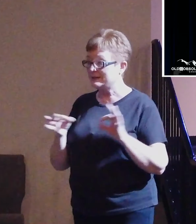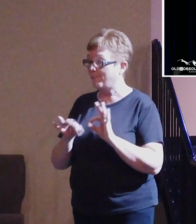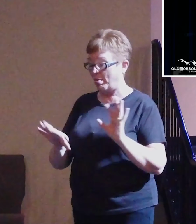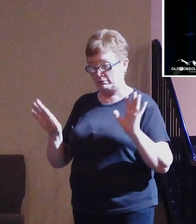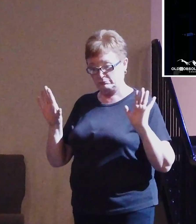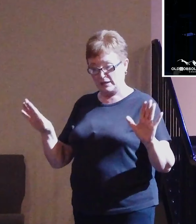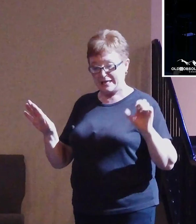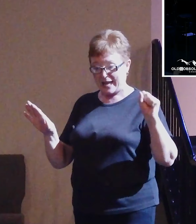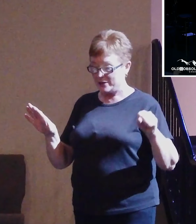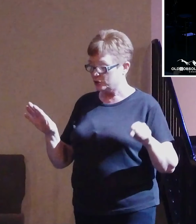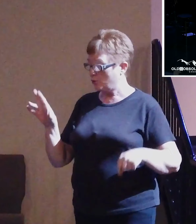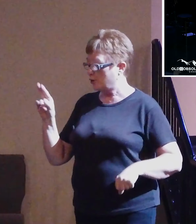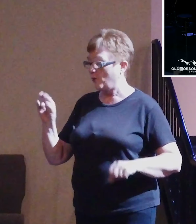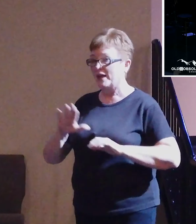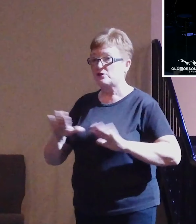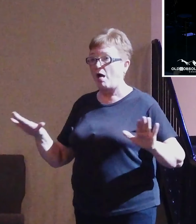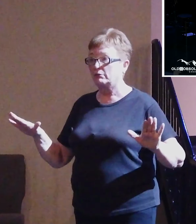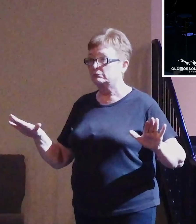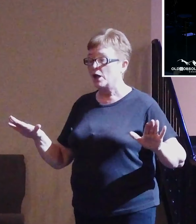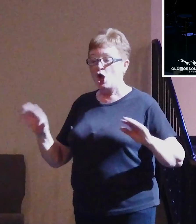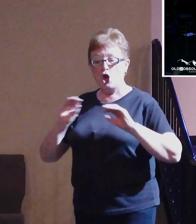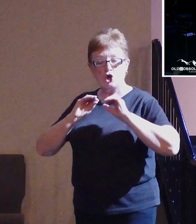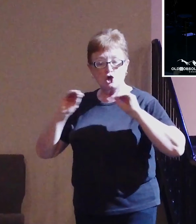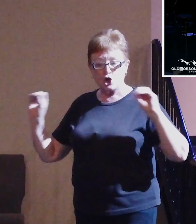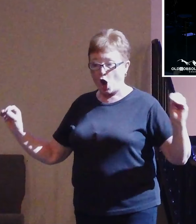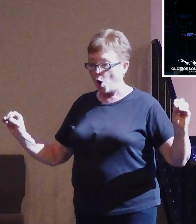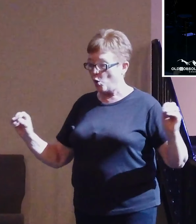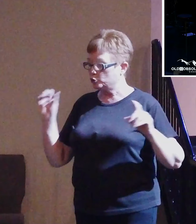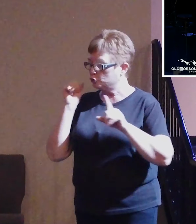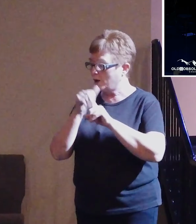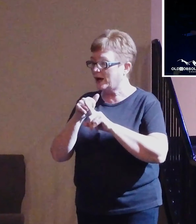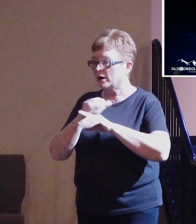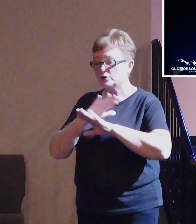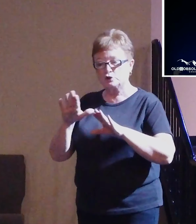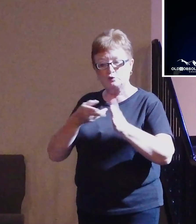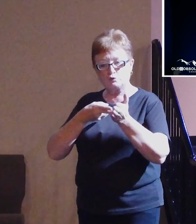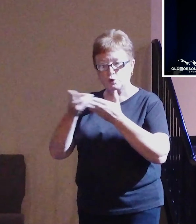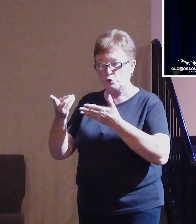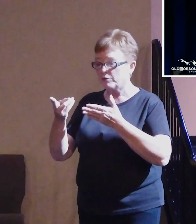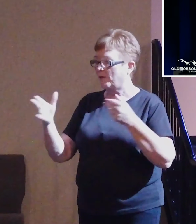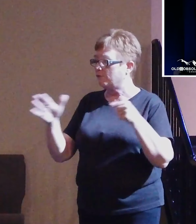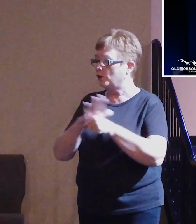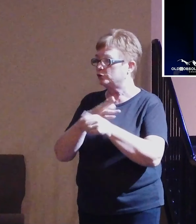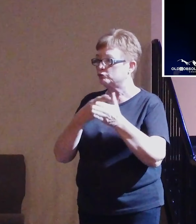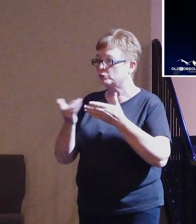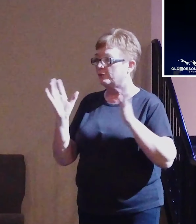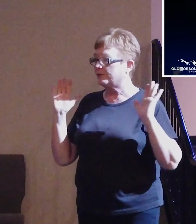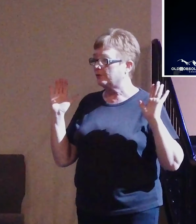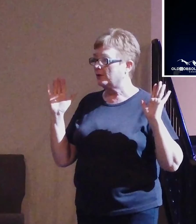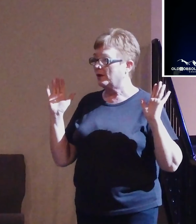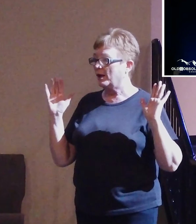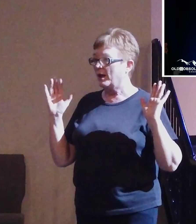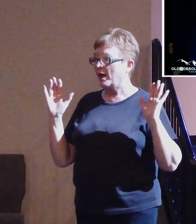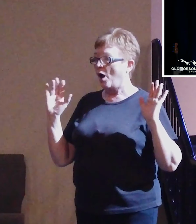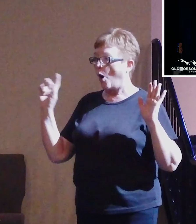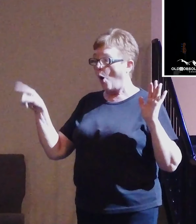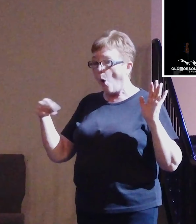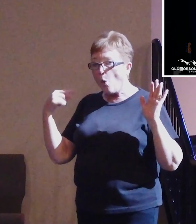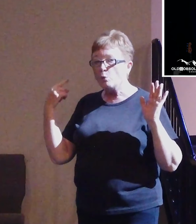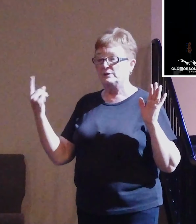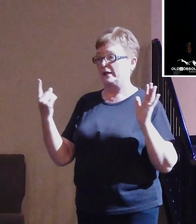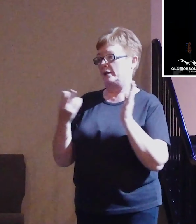from evil. No trickery, just the truth, the whole truth and nothing but the truth.